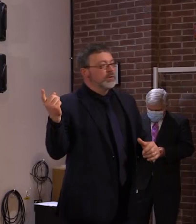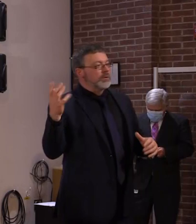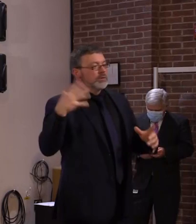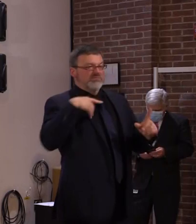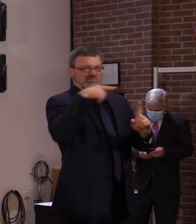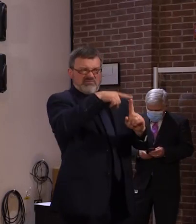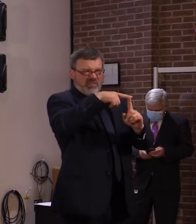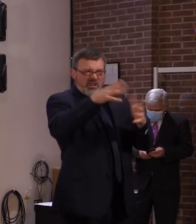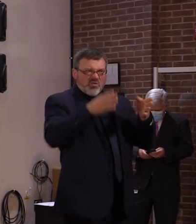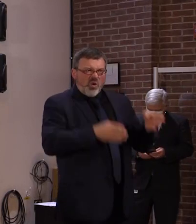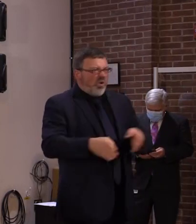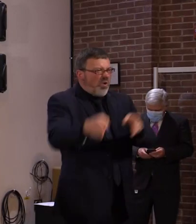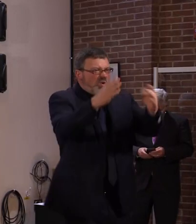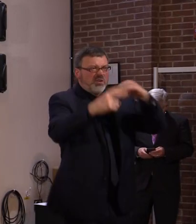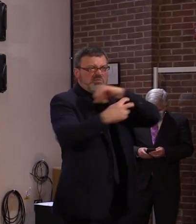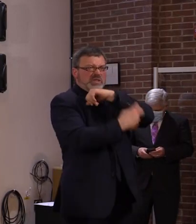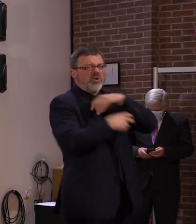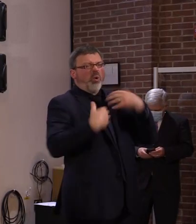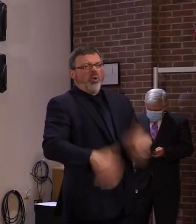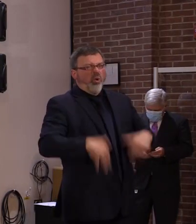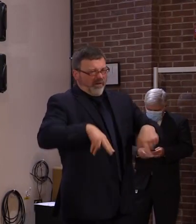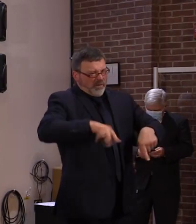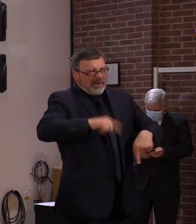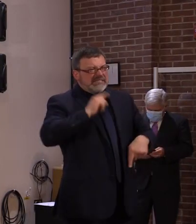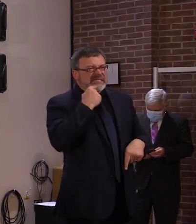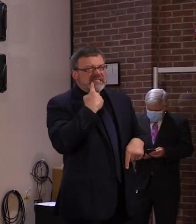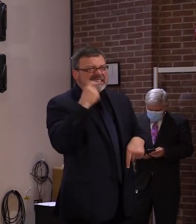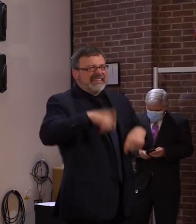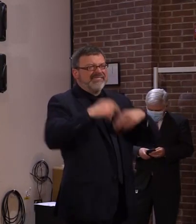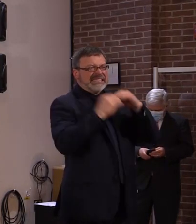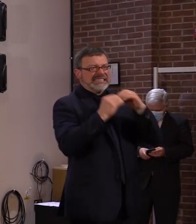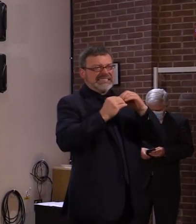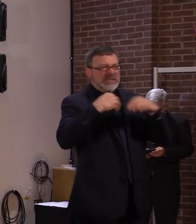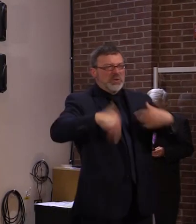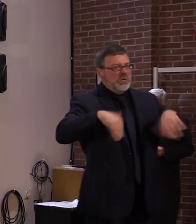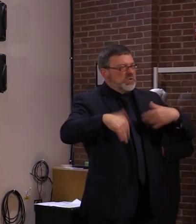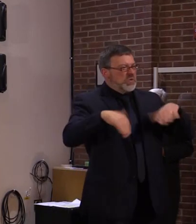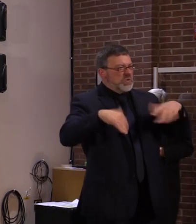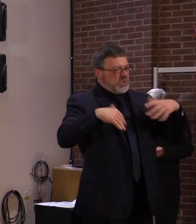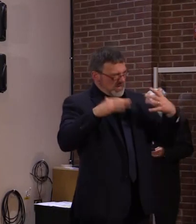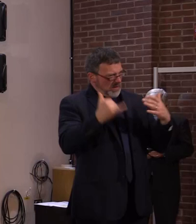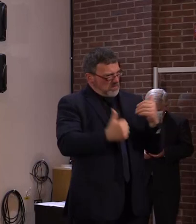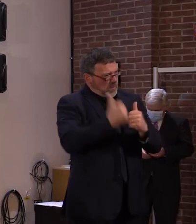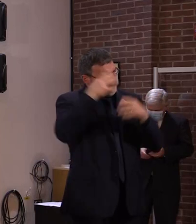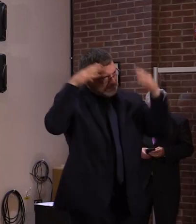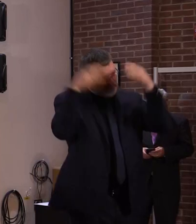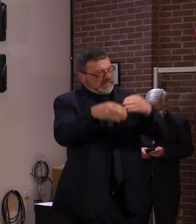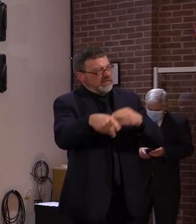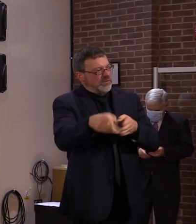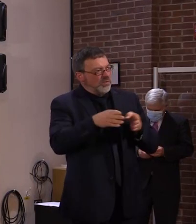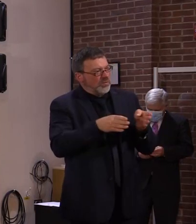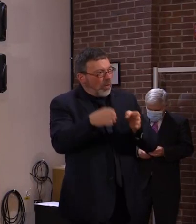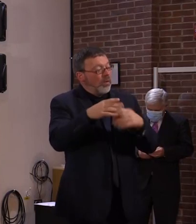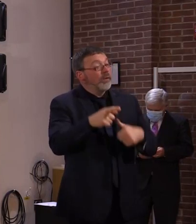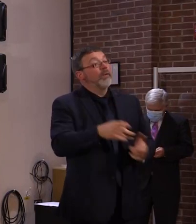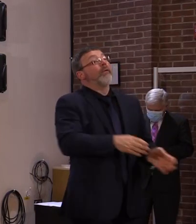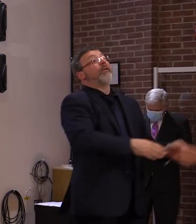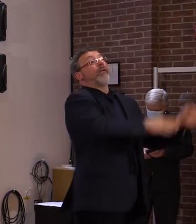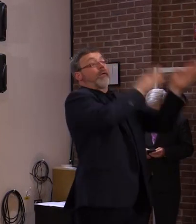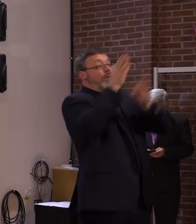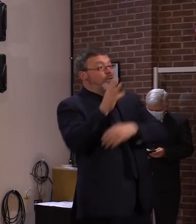infrastructure. But as well, it's broadband, it's water, sewer, and climate